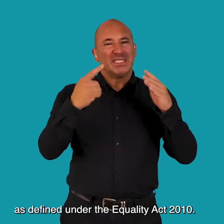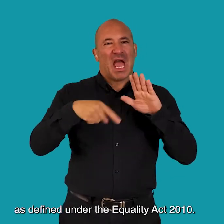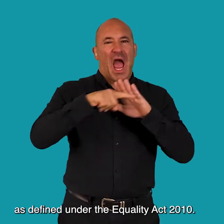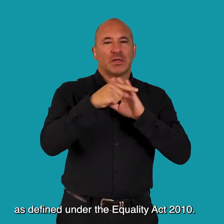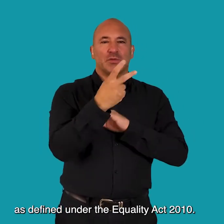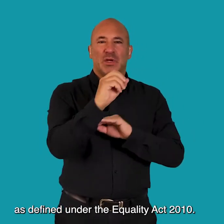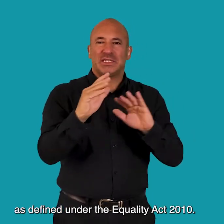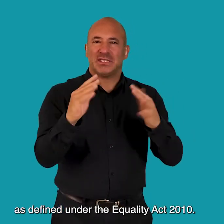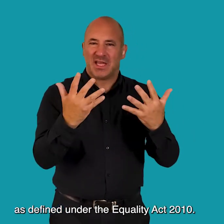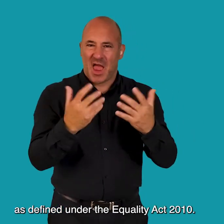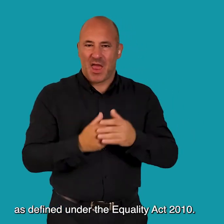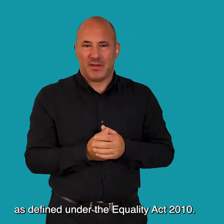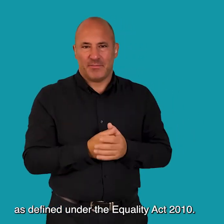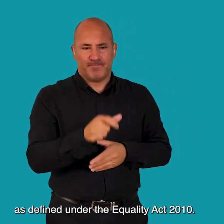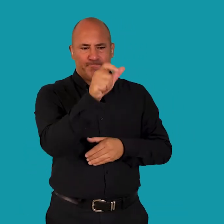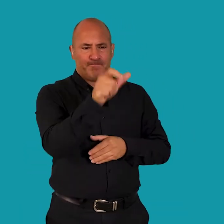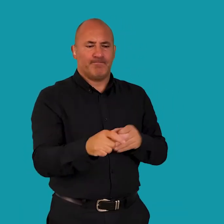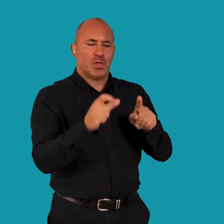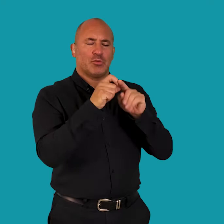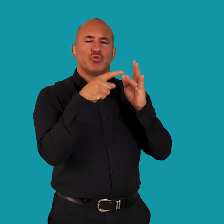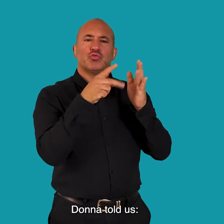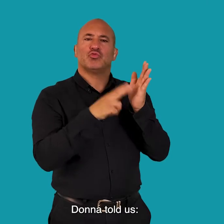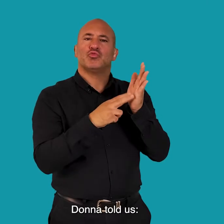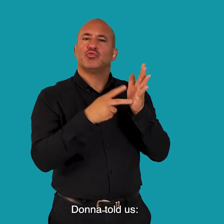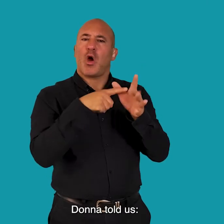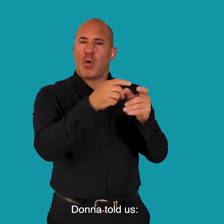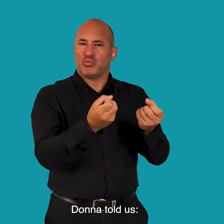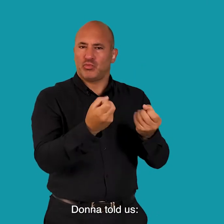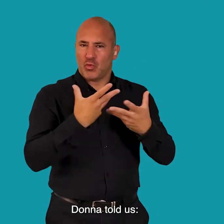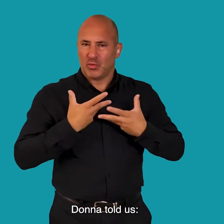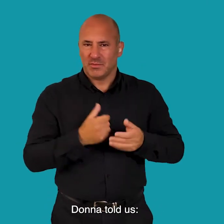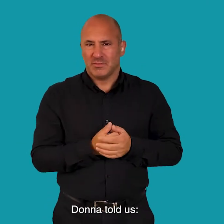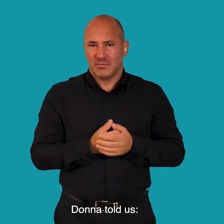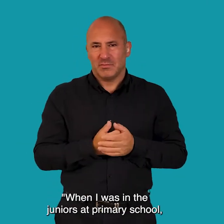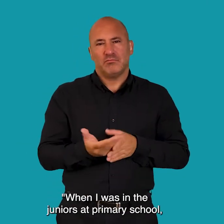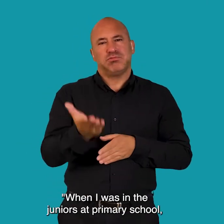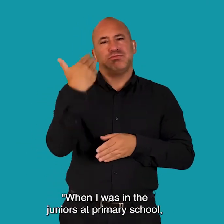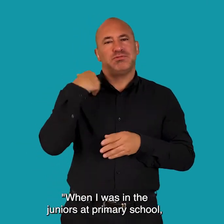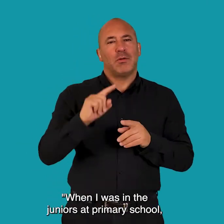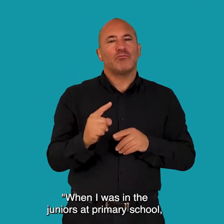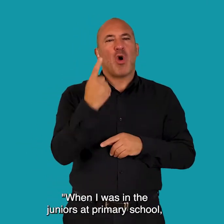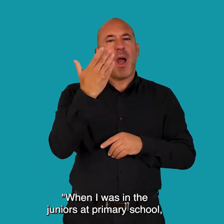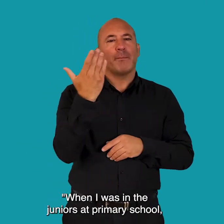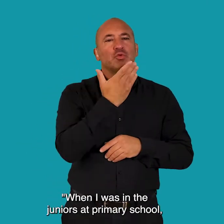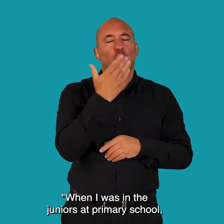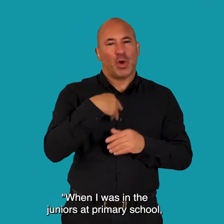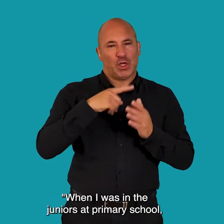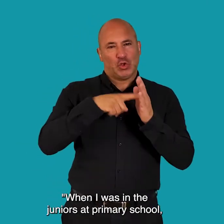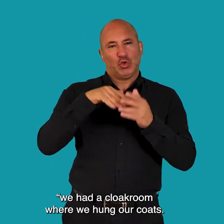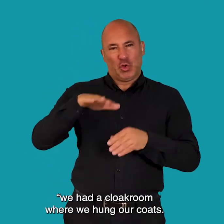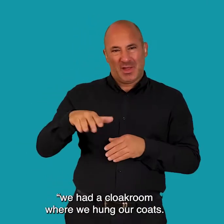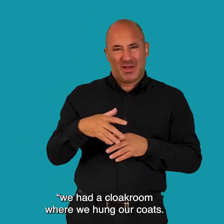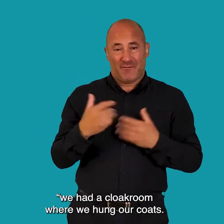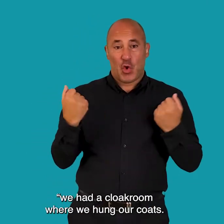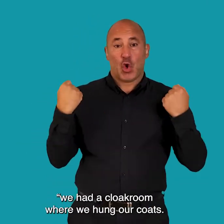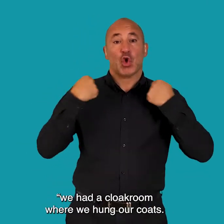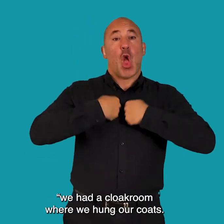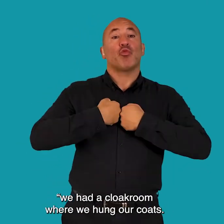Act 2010. Donna told us, "When I was in the juniors at primary school, we had a cloakroom where we hung